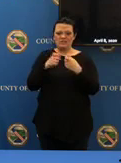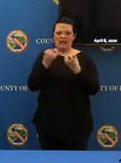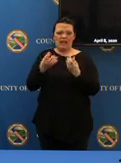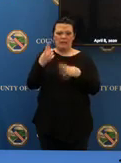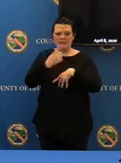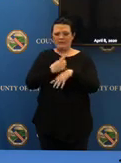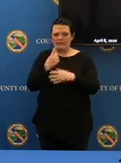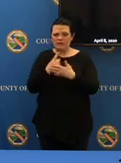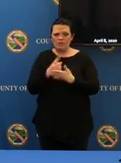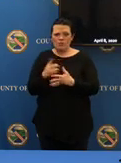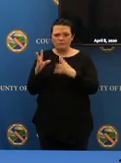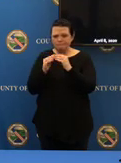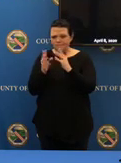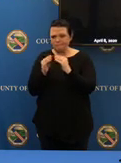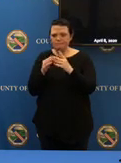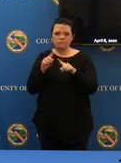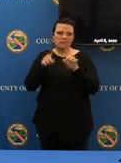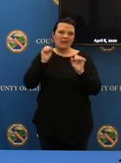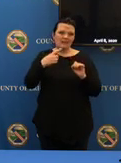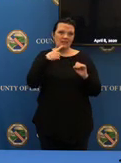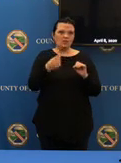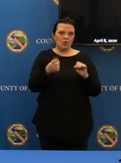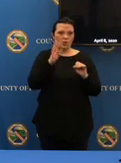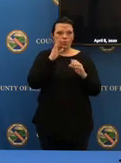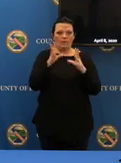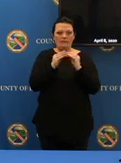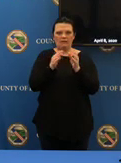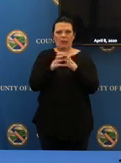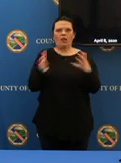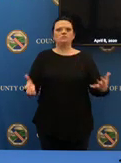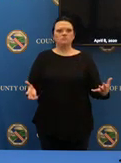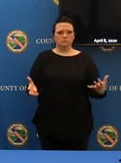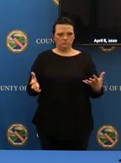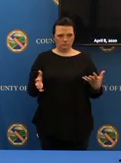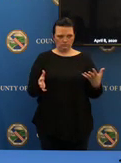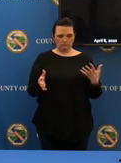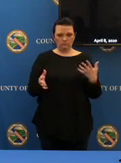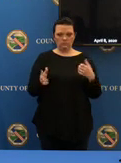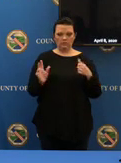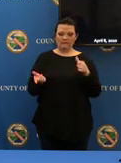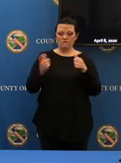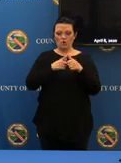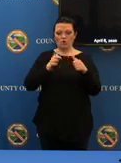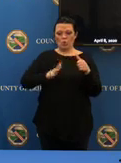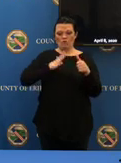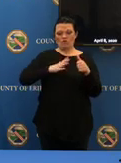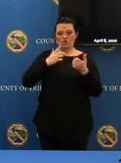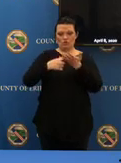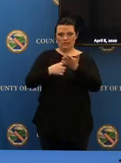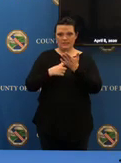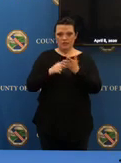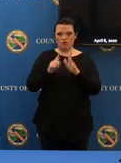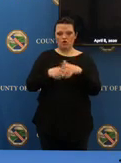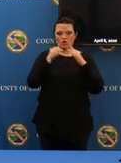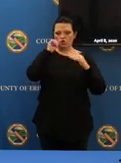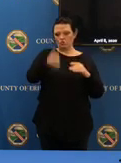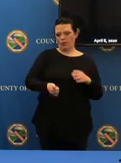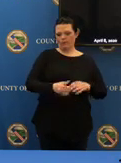meet per week, but I can tell you they're going to be meeting a lot, and their first official discussion starts